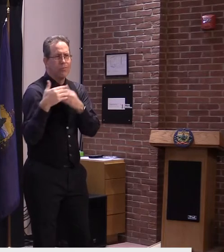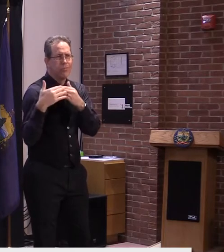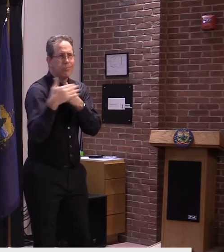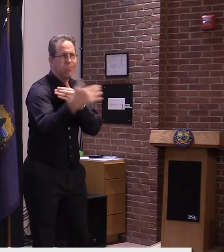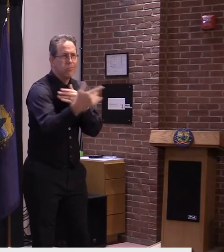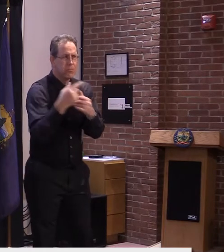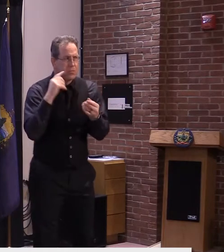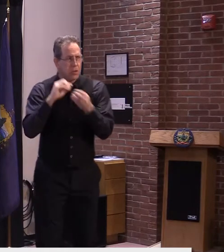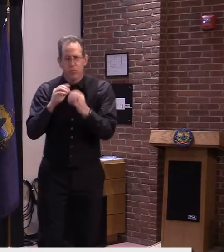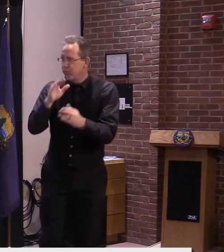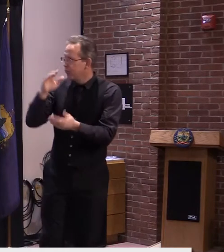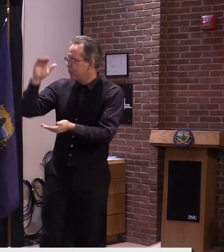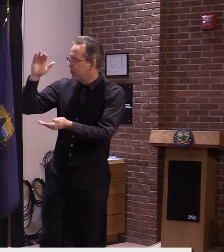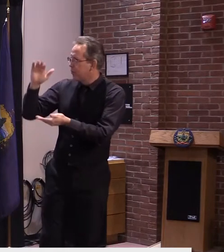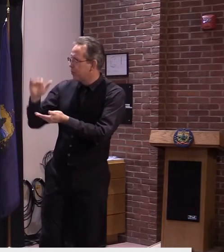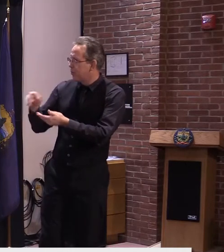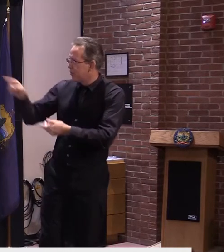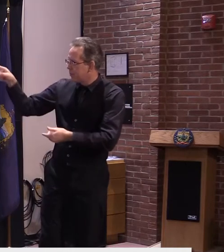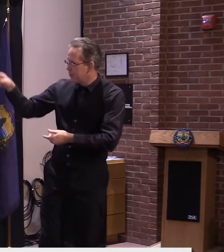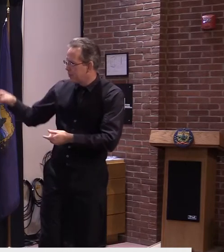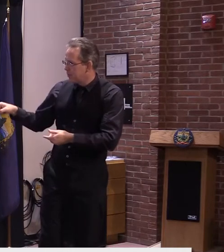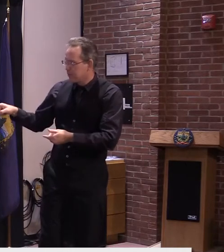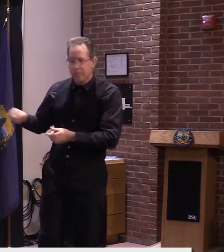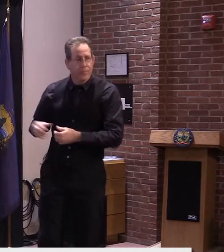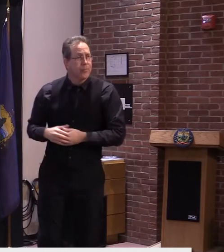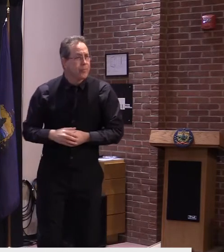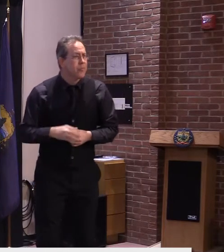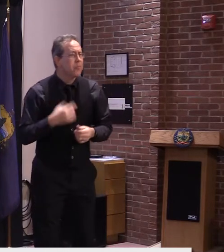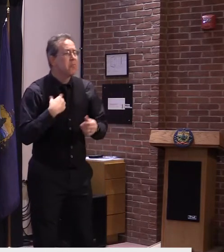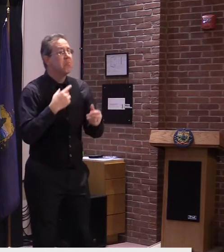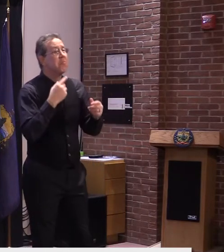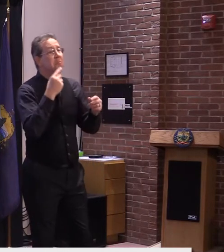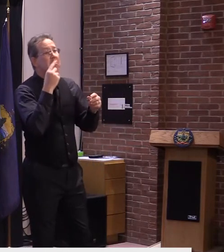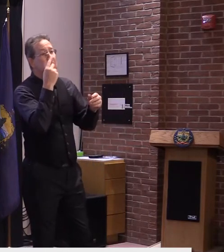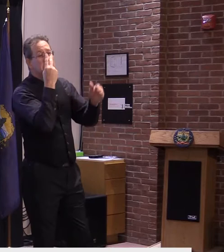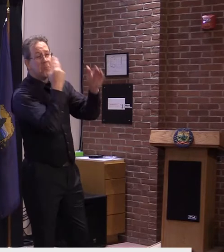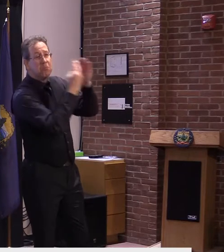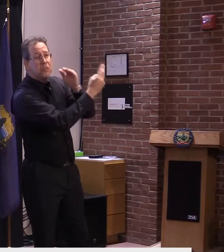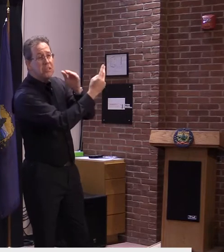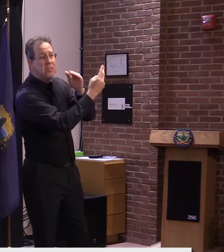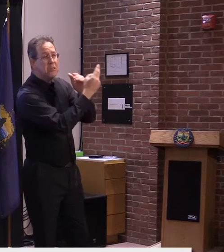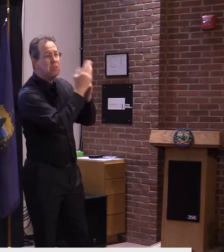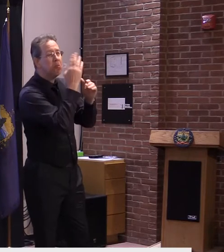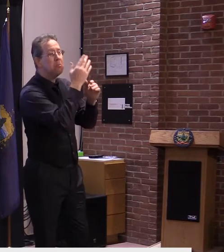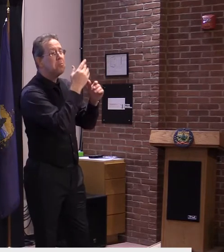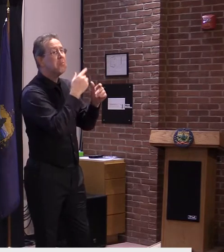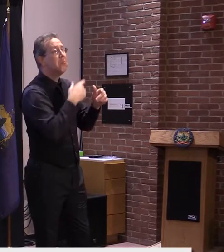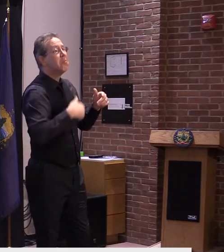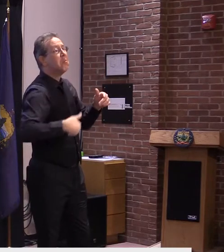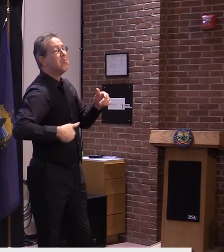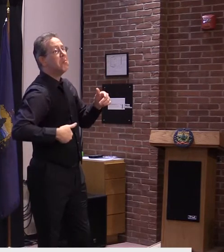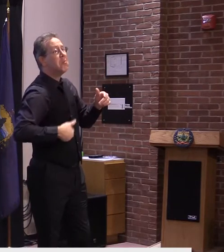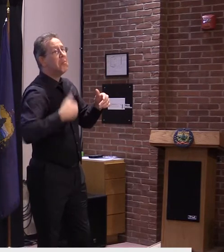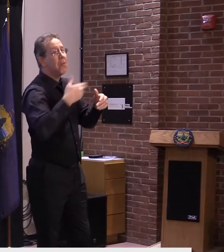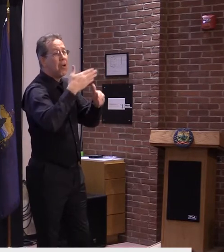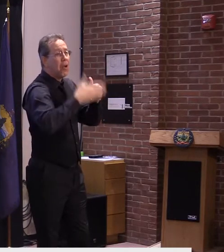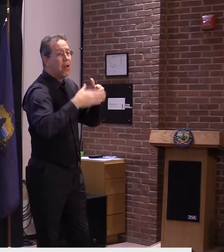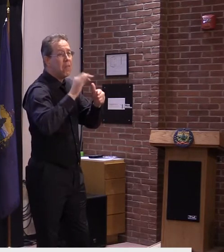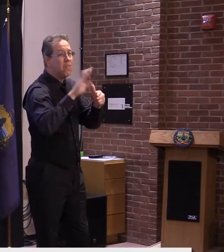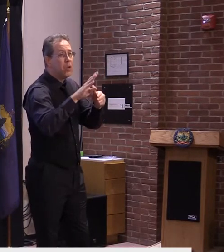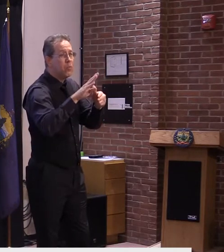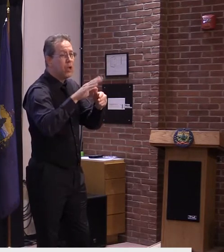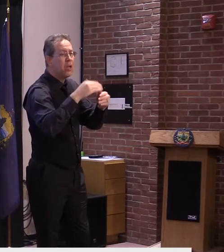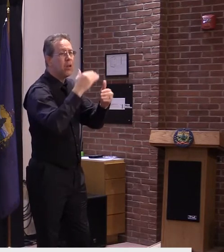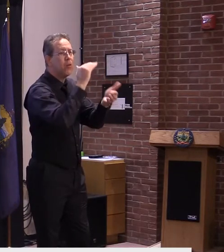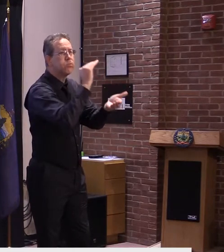right now anticipates that they'll get down to about 200, maybe a little bit lower than that by the end of the month. So we still anticipate having, 100